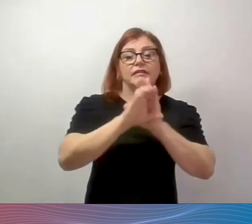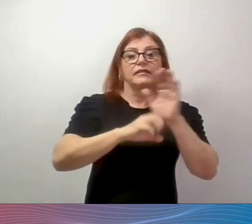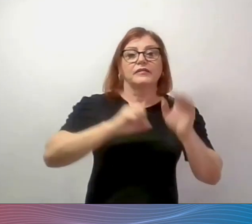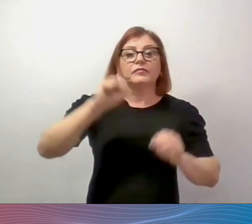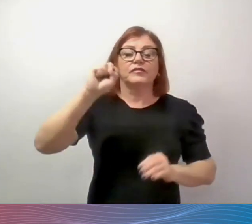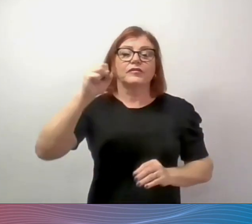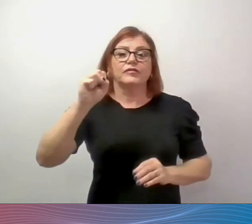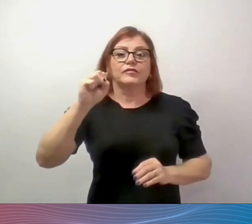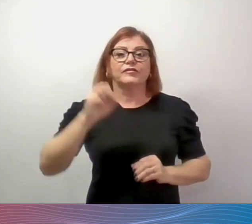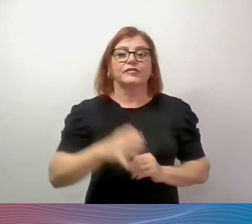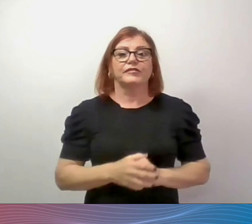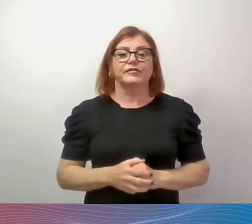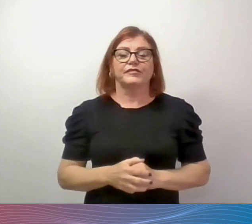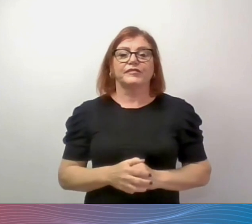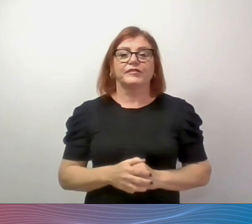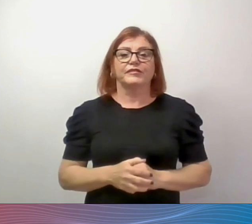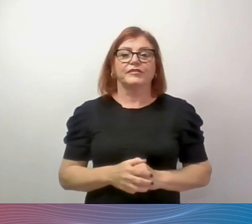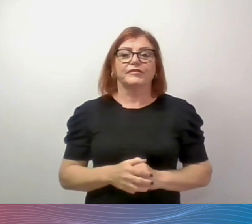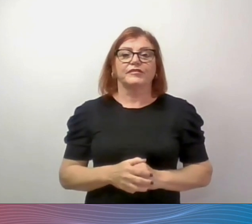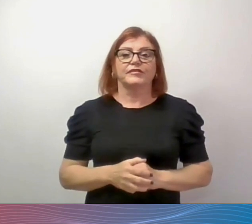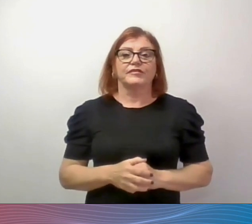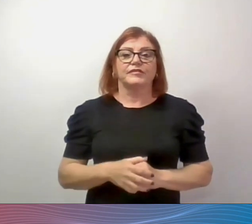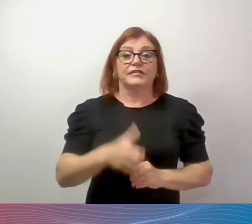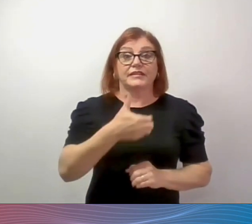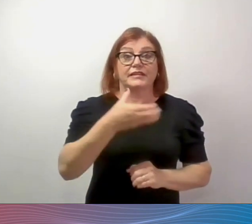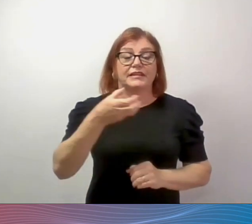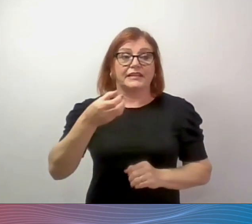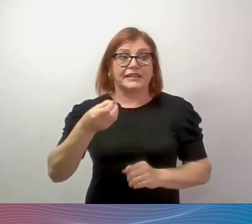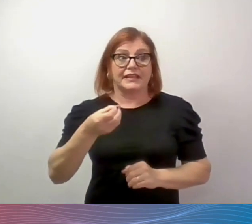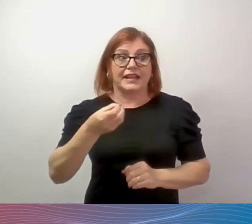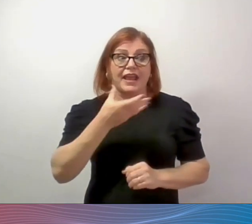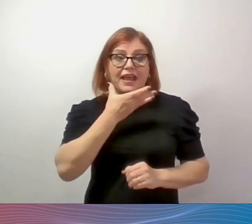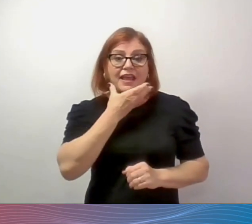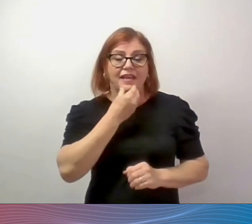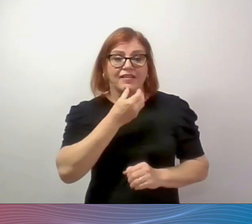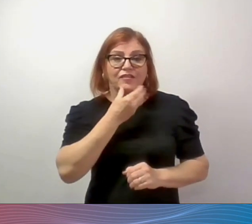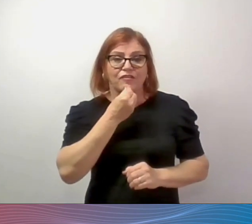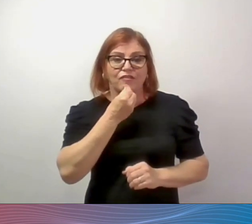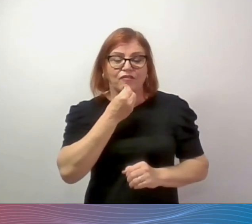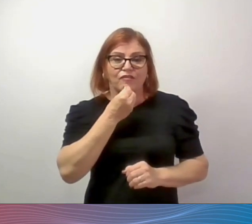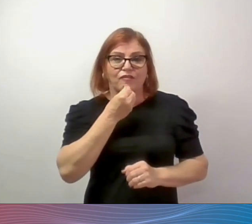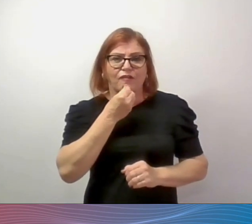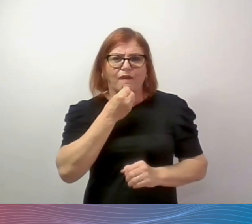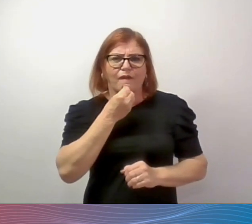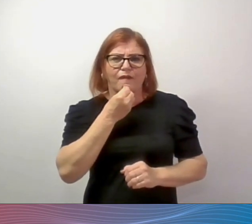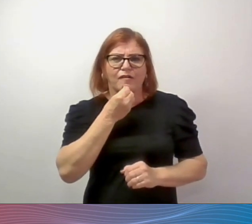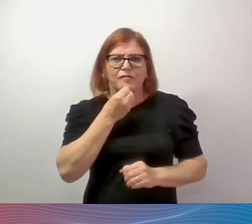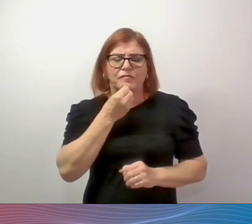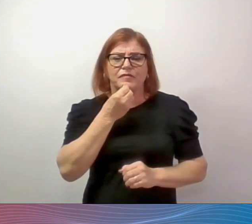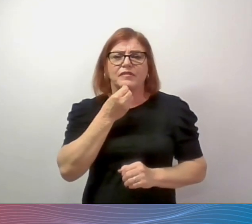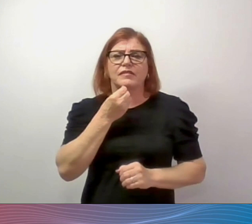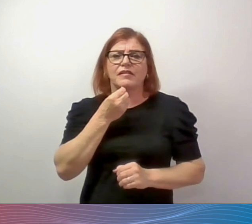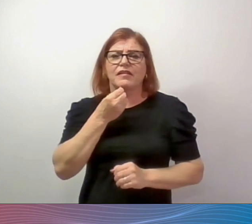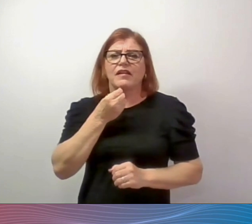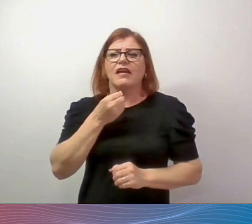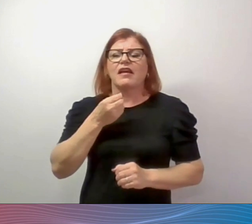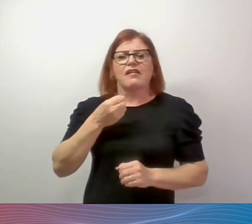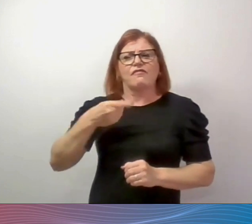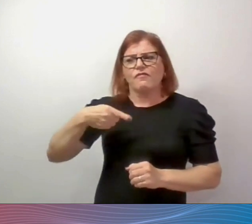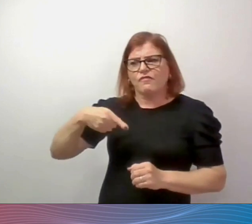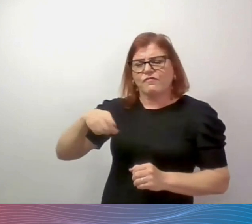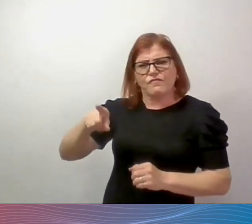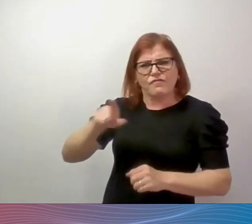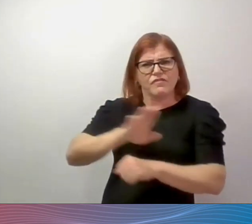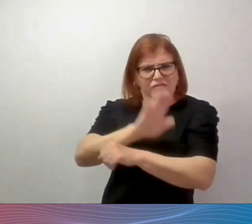10 homens das nações agarrarão a orla da veste de um judeu. 10 men from the nations, they